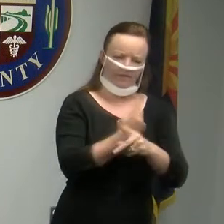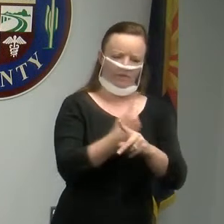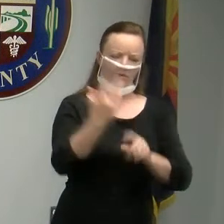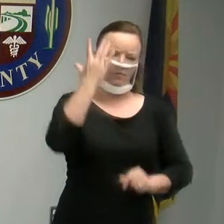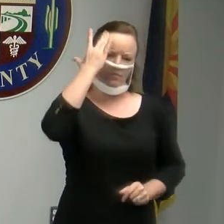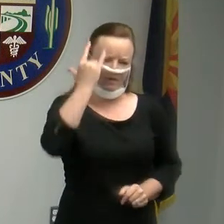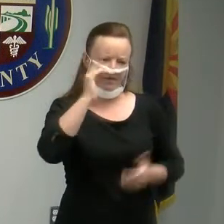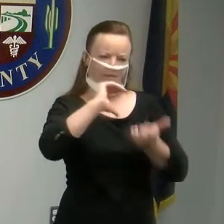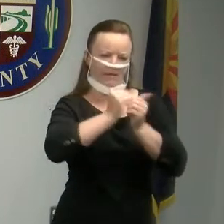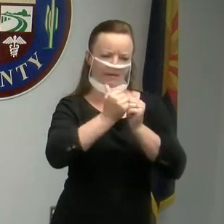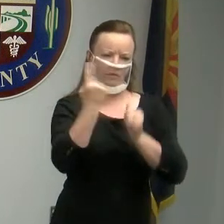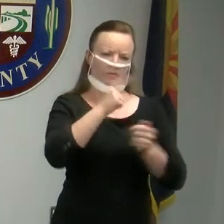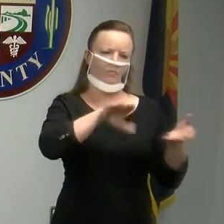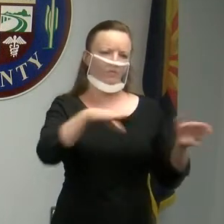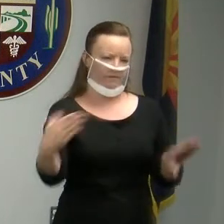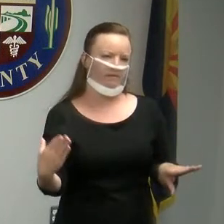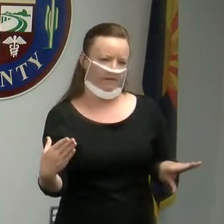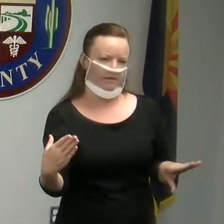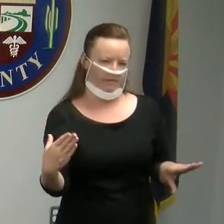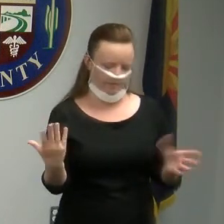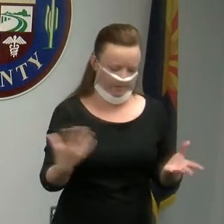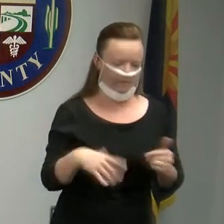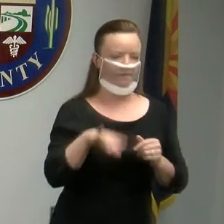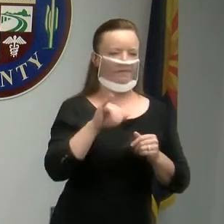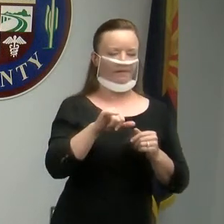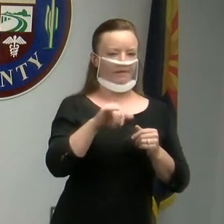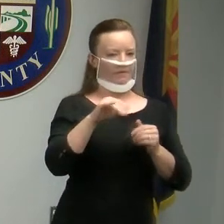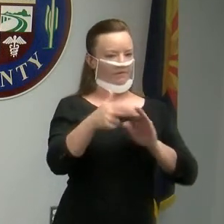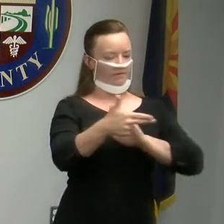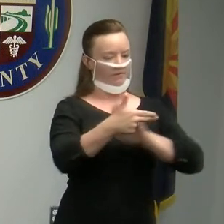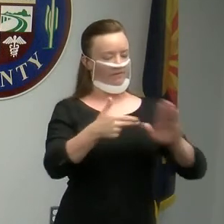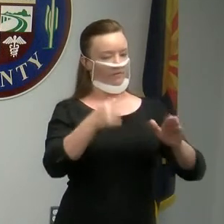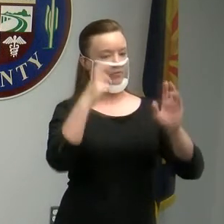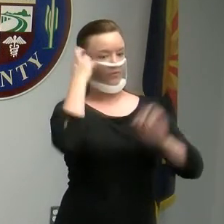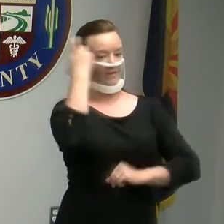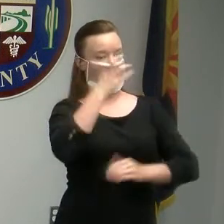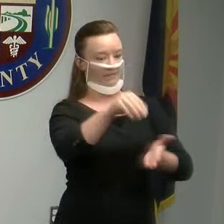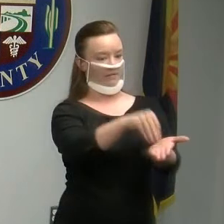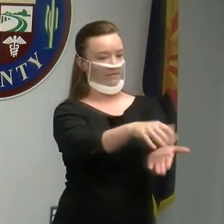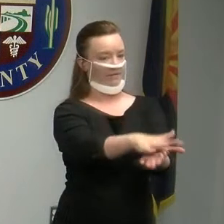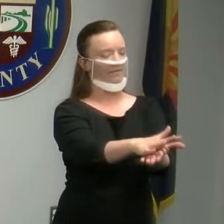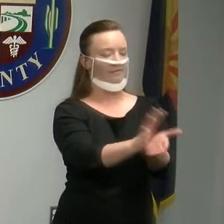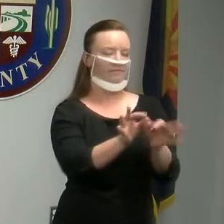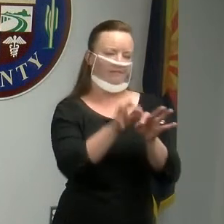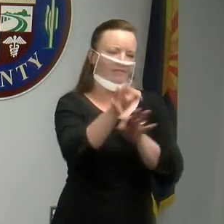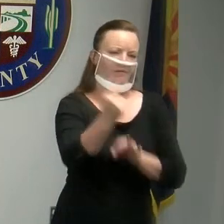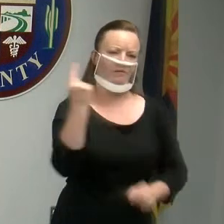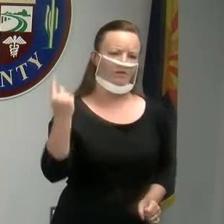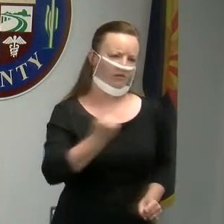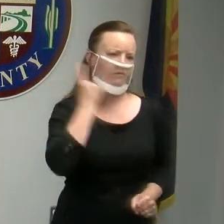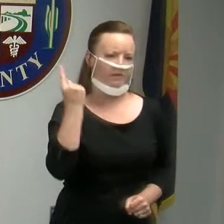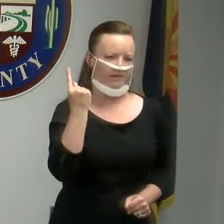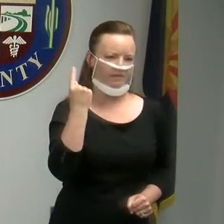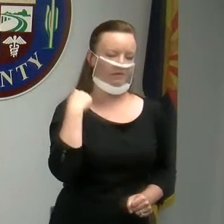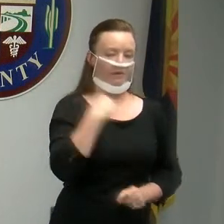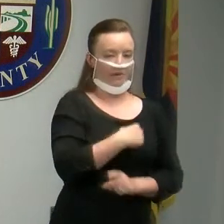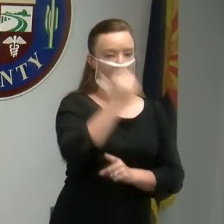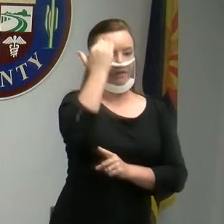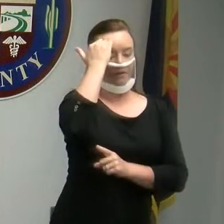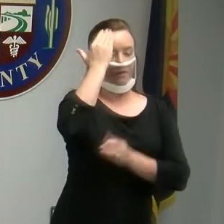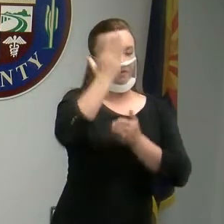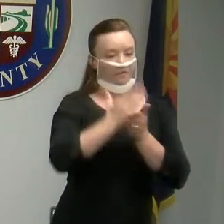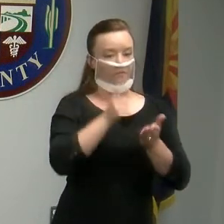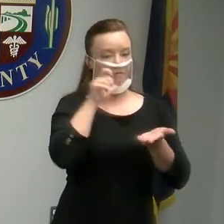out exactly what that's due to. So that's something we're working very hard to figure out. We know that a proportion of them are going to